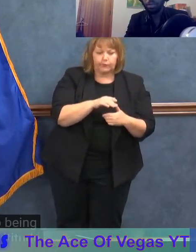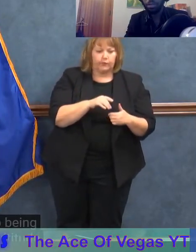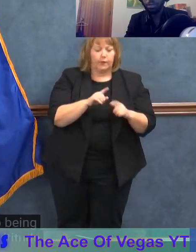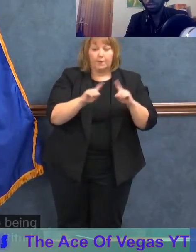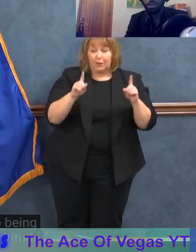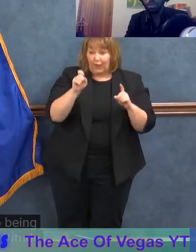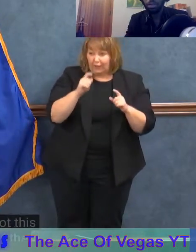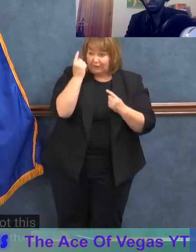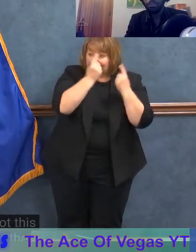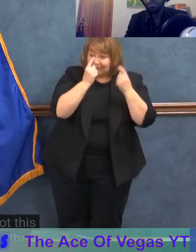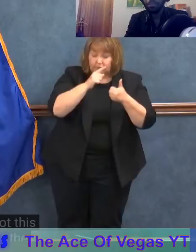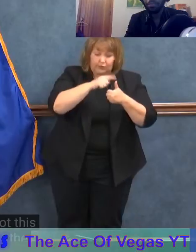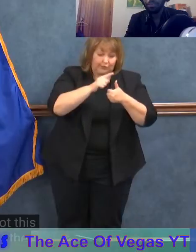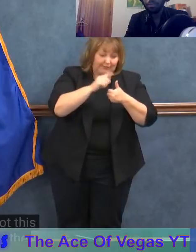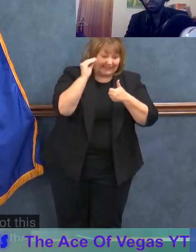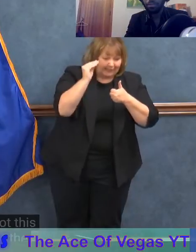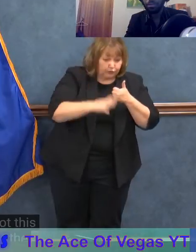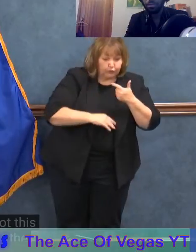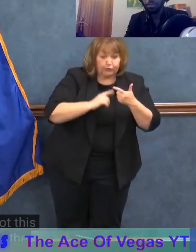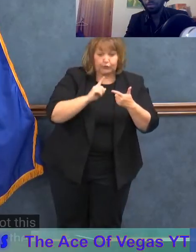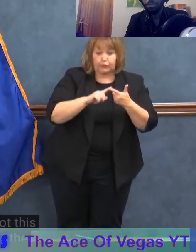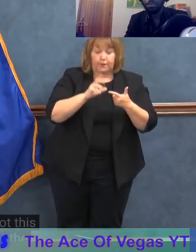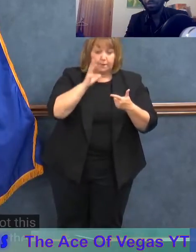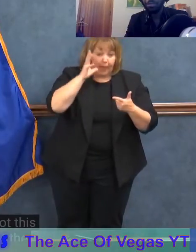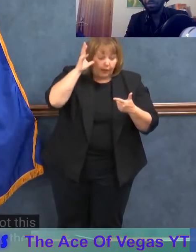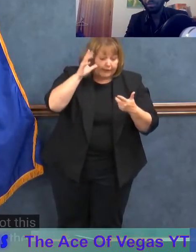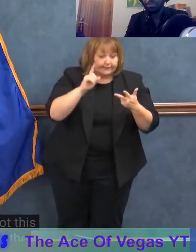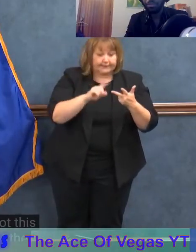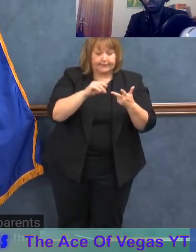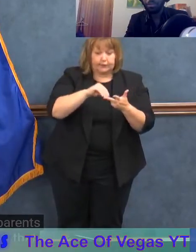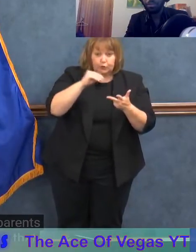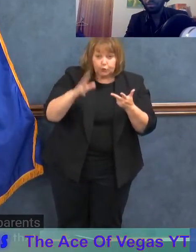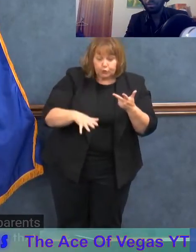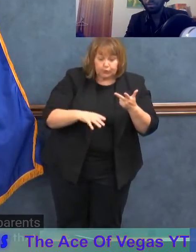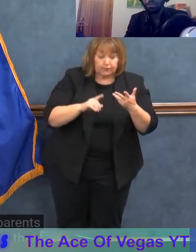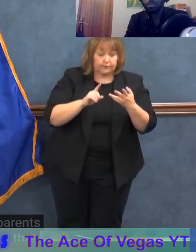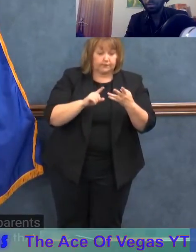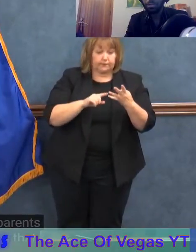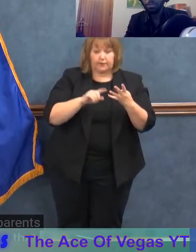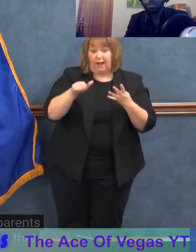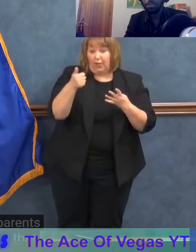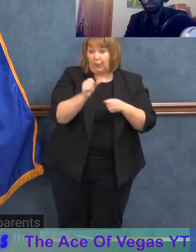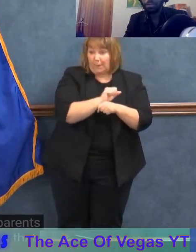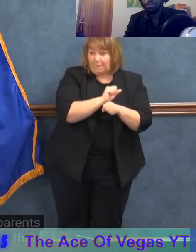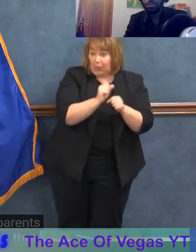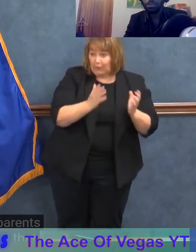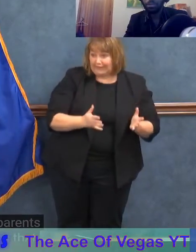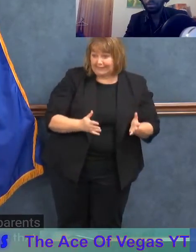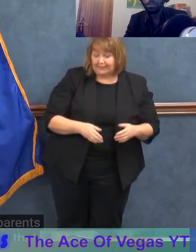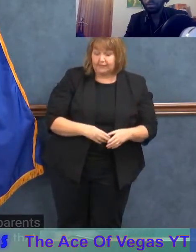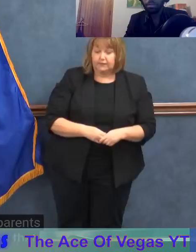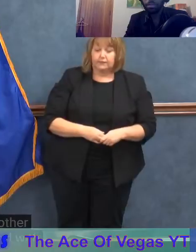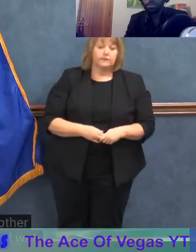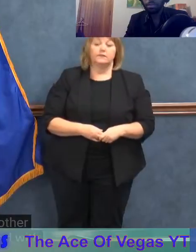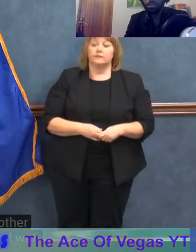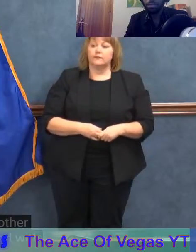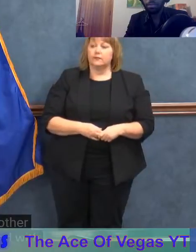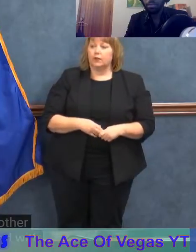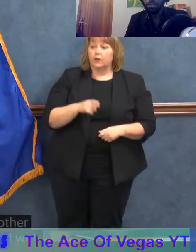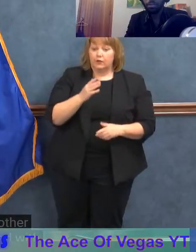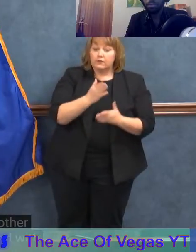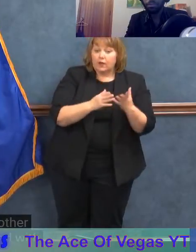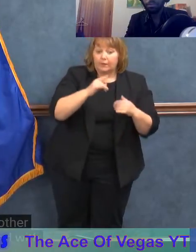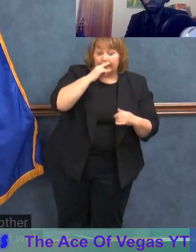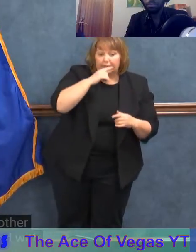parents, you've got the employees that work there. You've got other issues that are associated with the schools. If the schools aren't open, you've got a nutrition situation